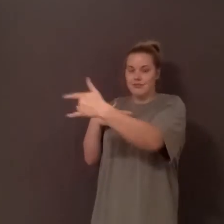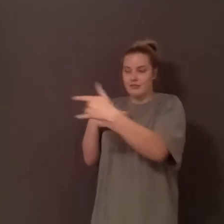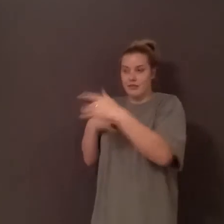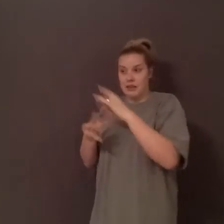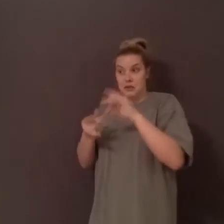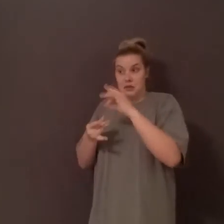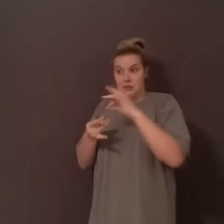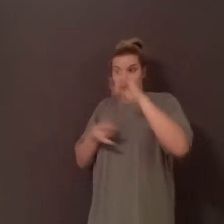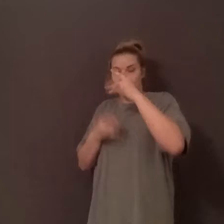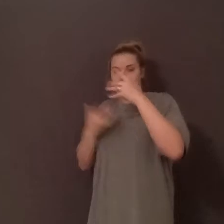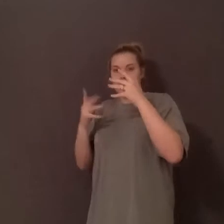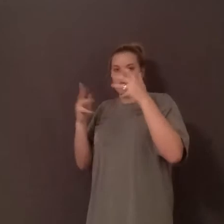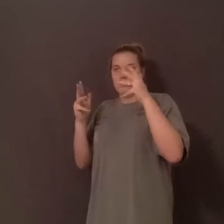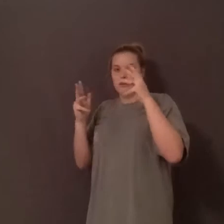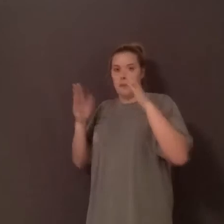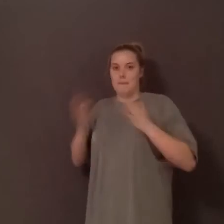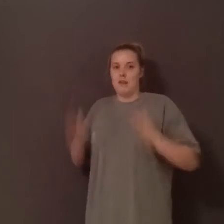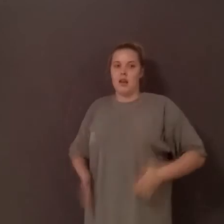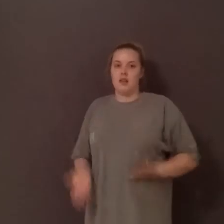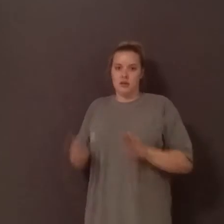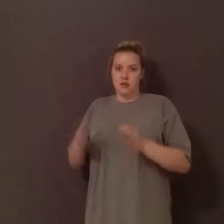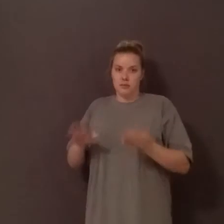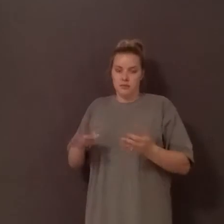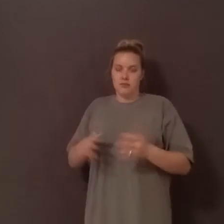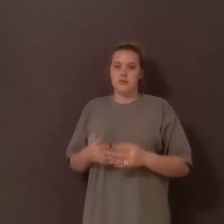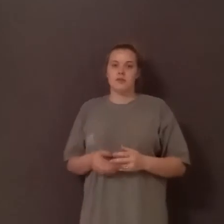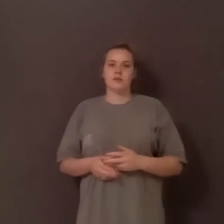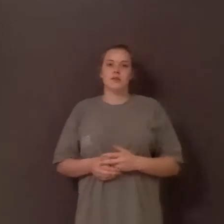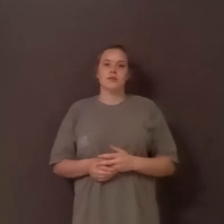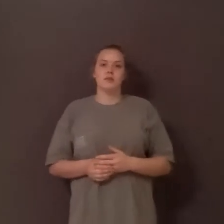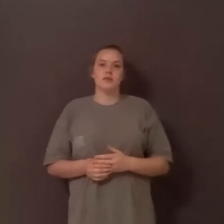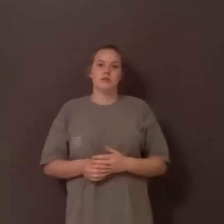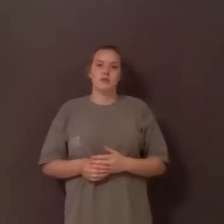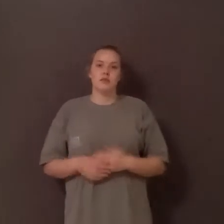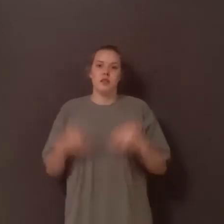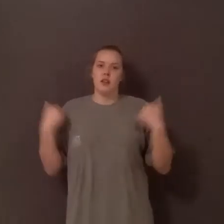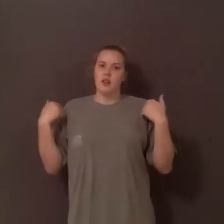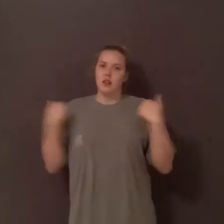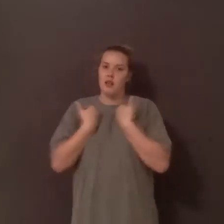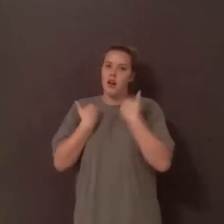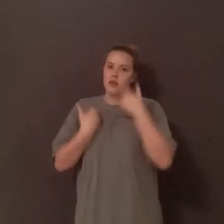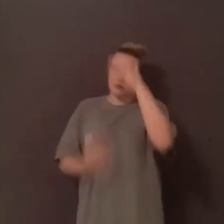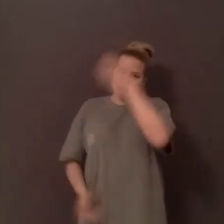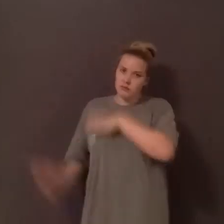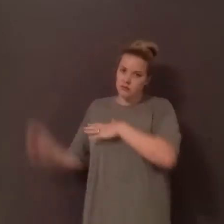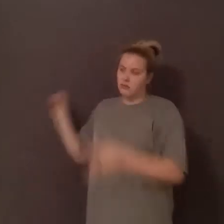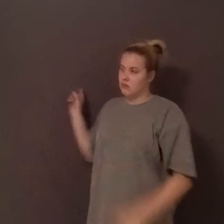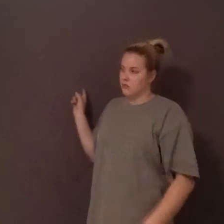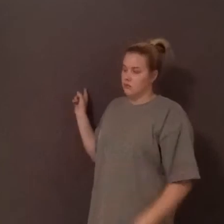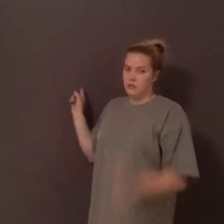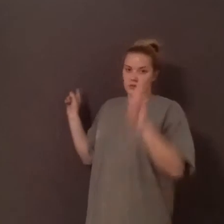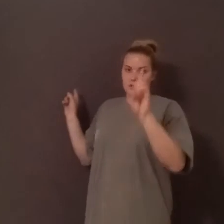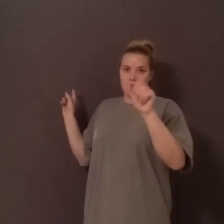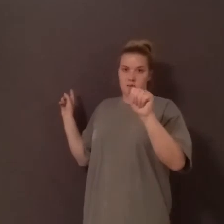The announcement was made in this famous footage by a young man in his 20s called David Miscavige. And he has